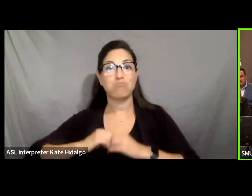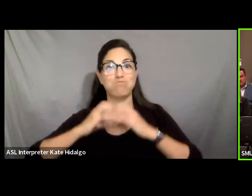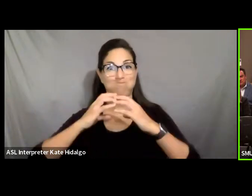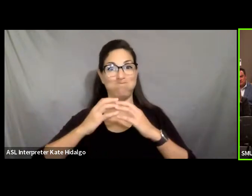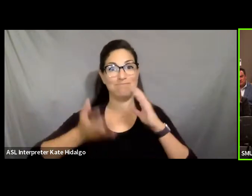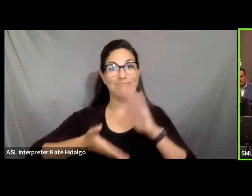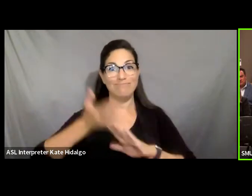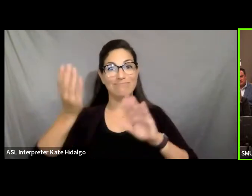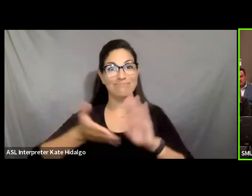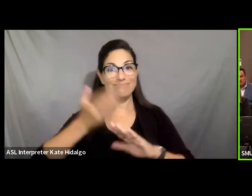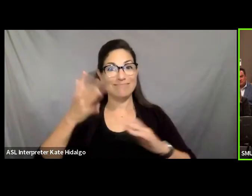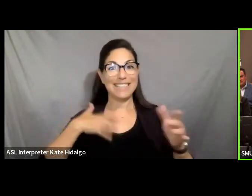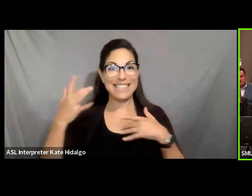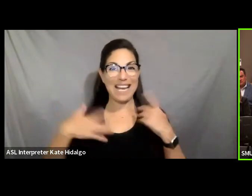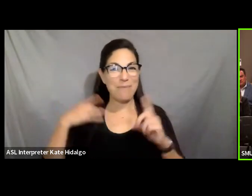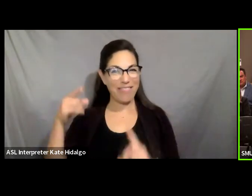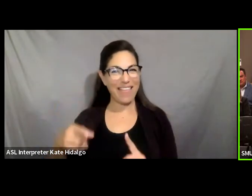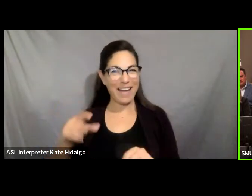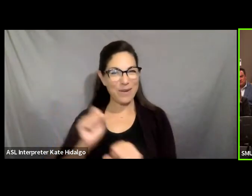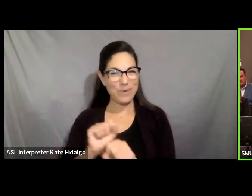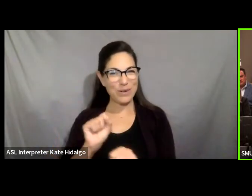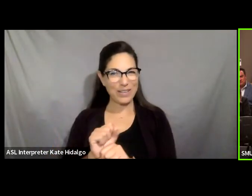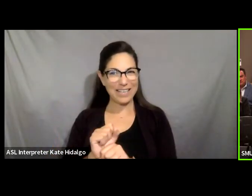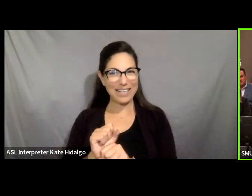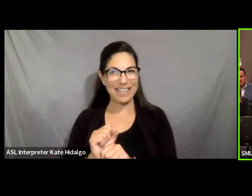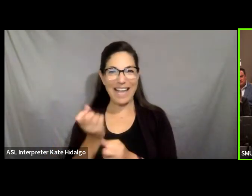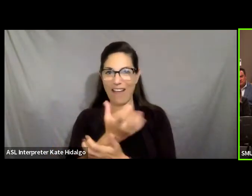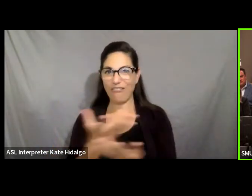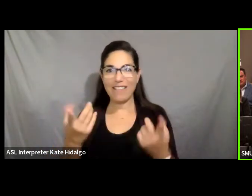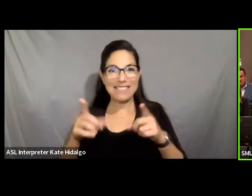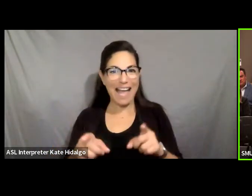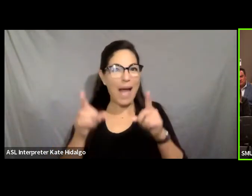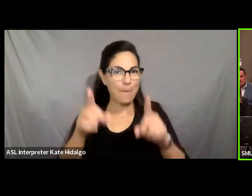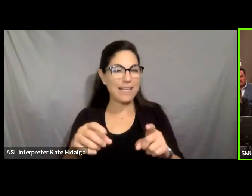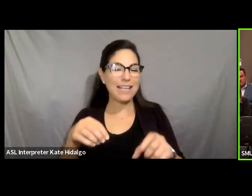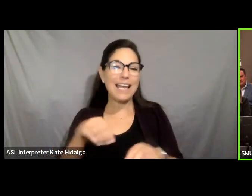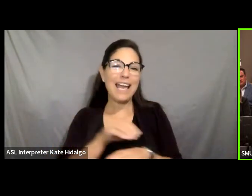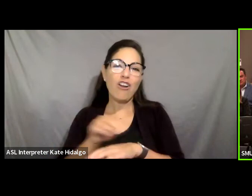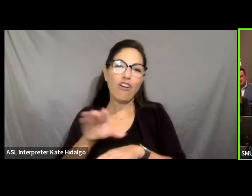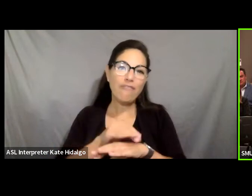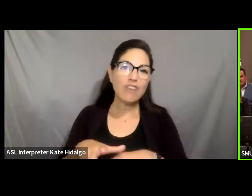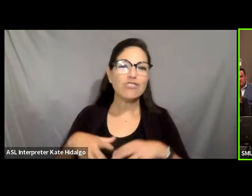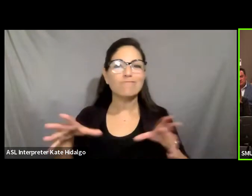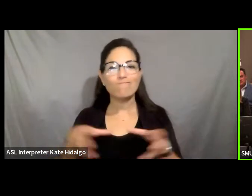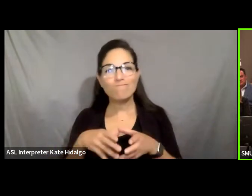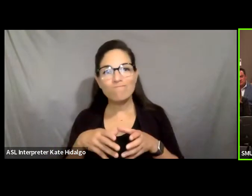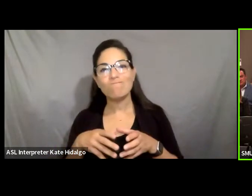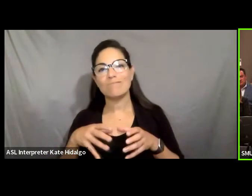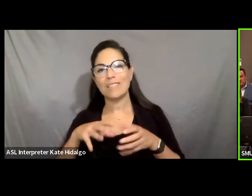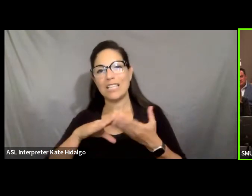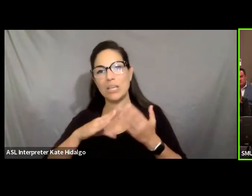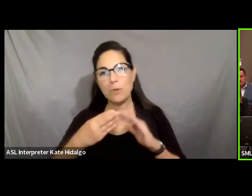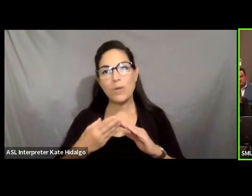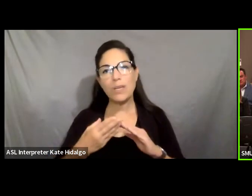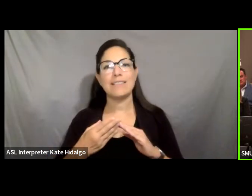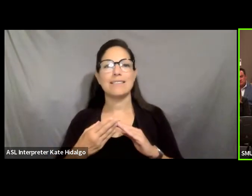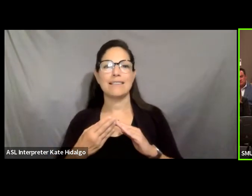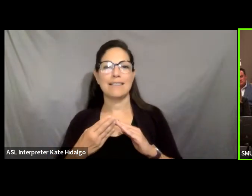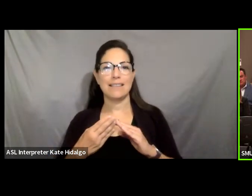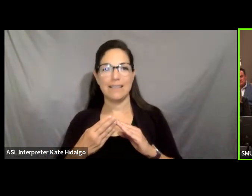excited about that. We're excited about the work that's happening in our advisories and in our small learning communities. Again, in